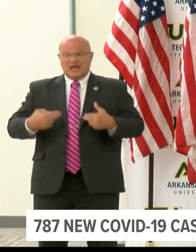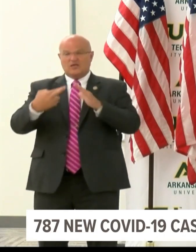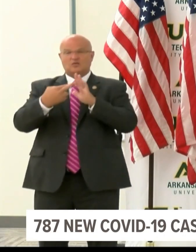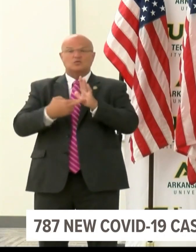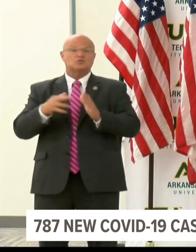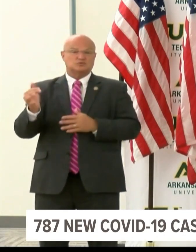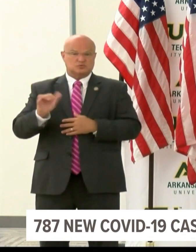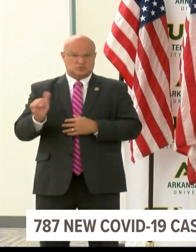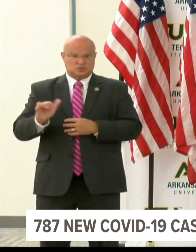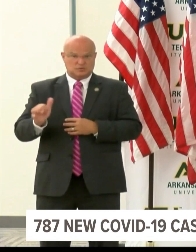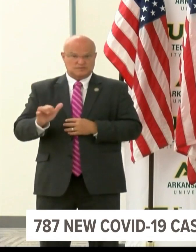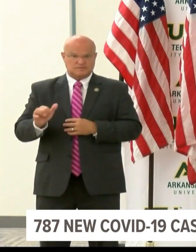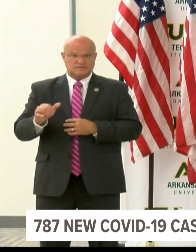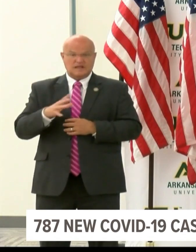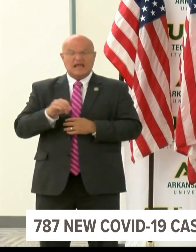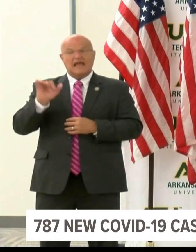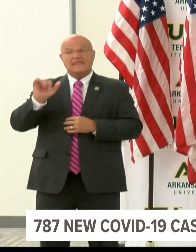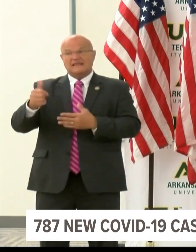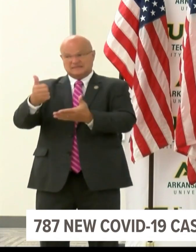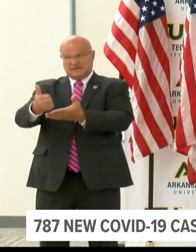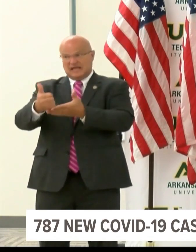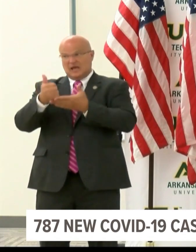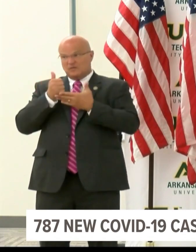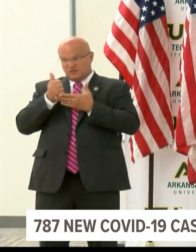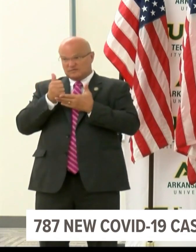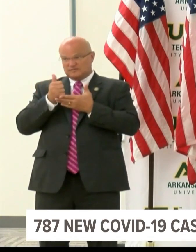well. And that's been helpful.